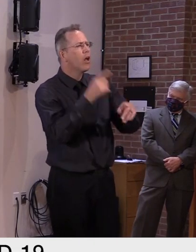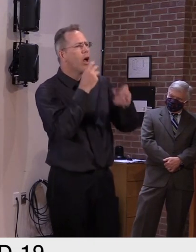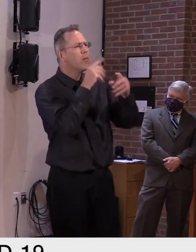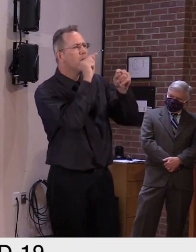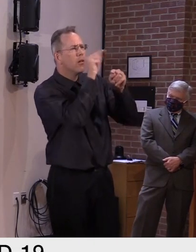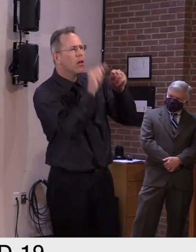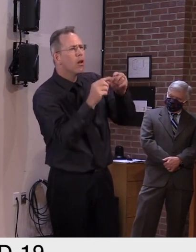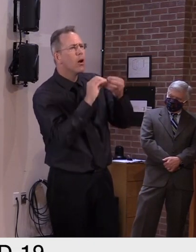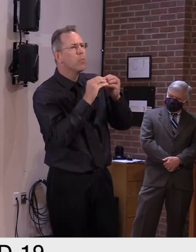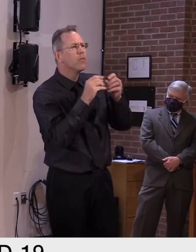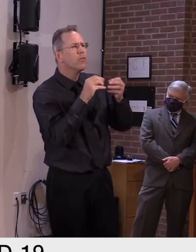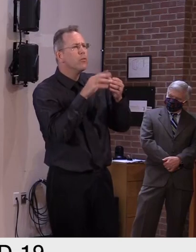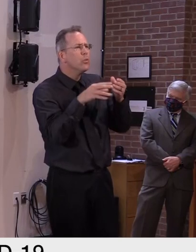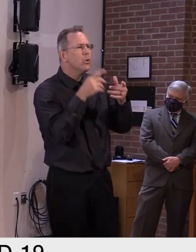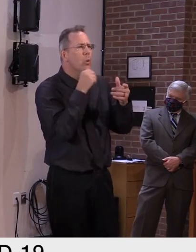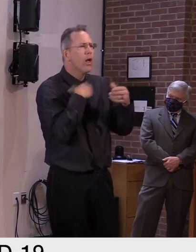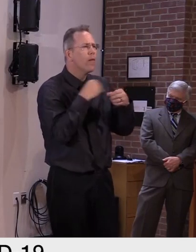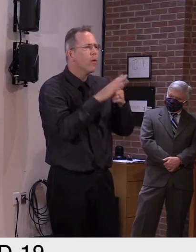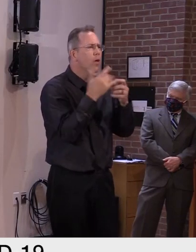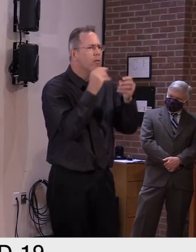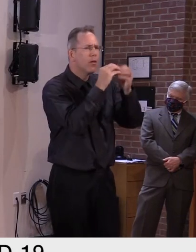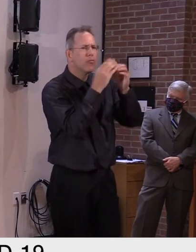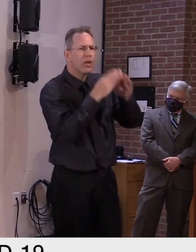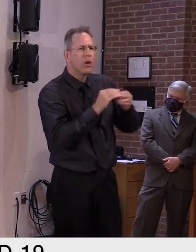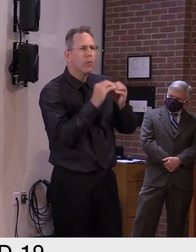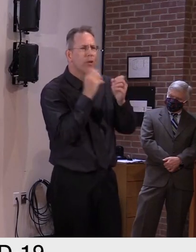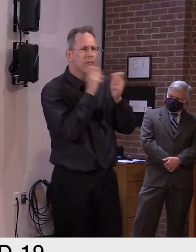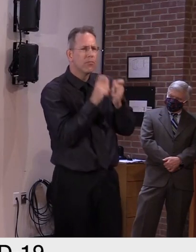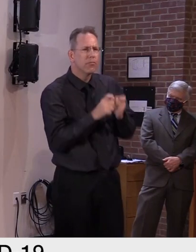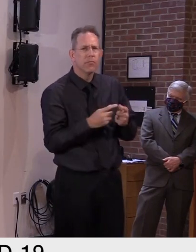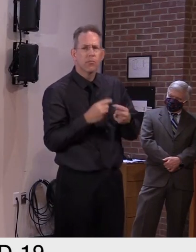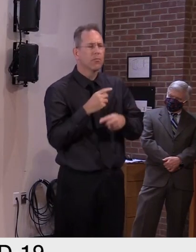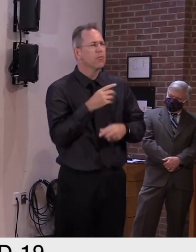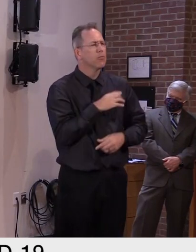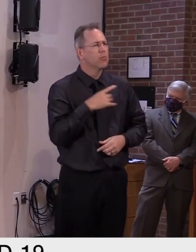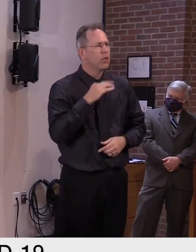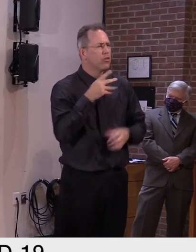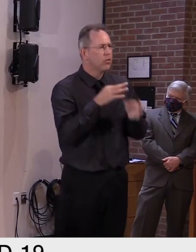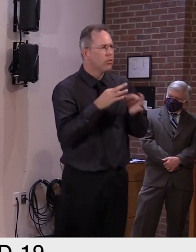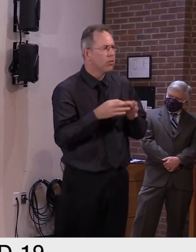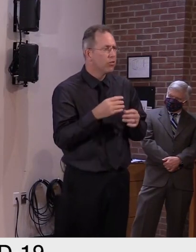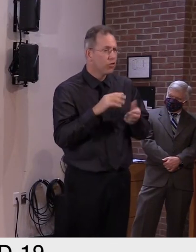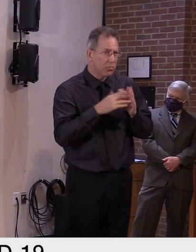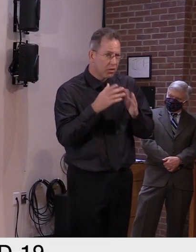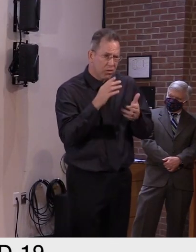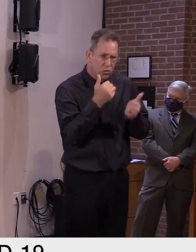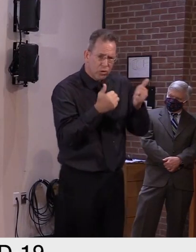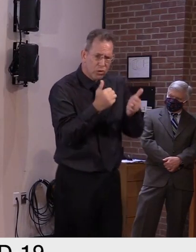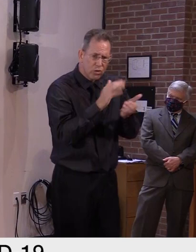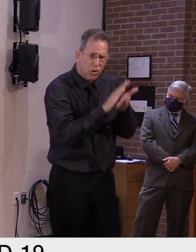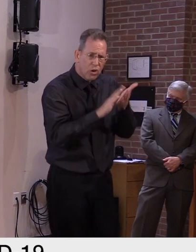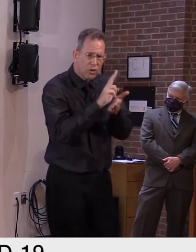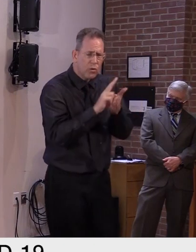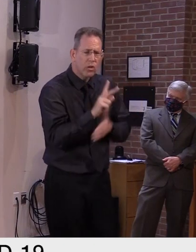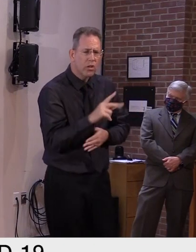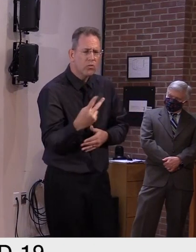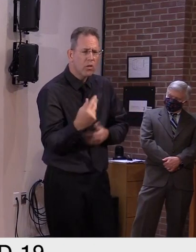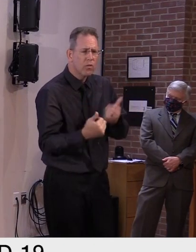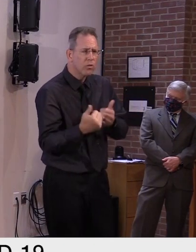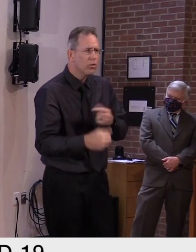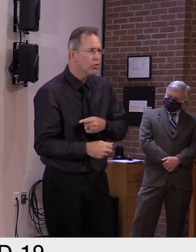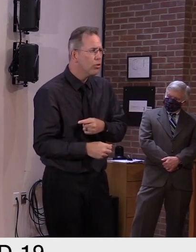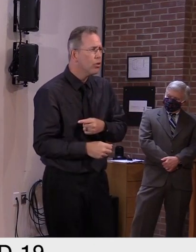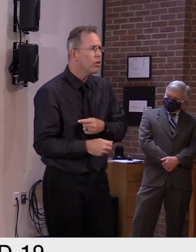Well, it's been higher ed, but and K through 12. General start thing, I guess. Yes, we K